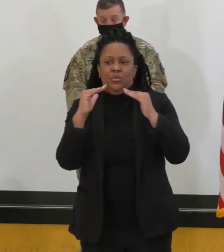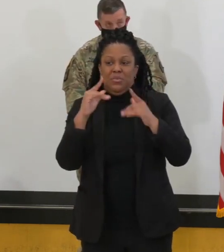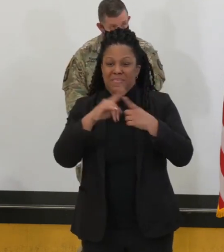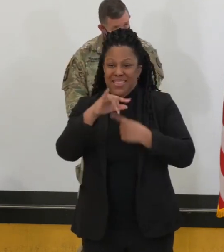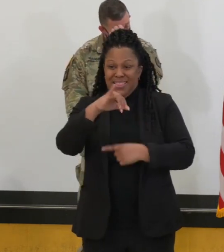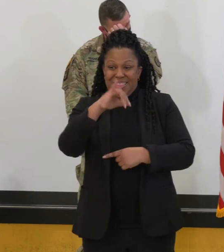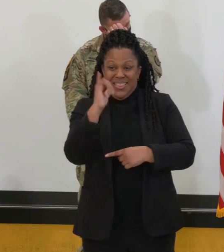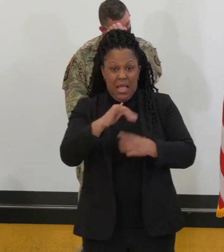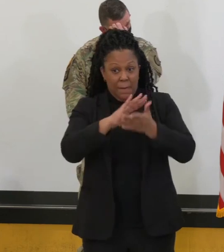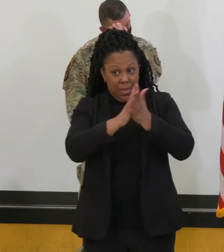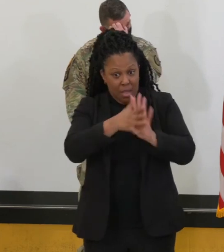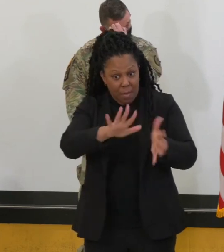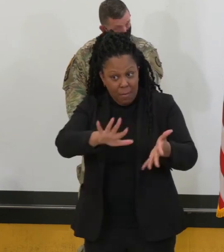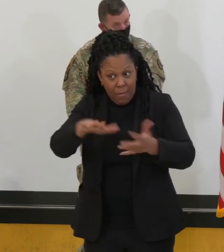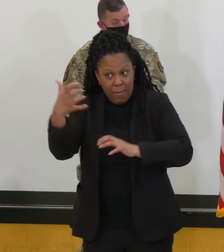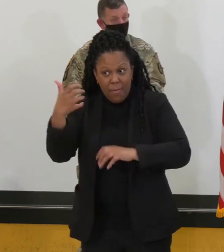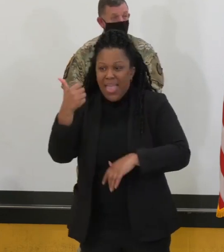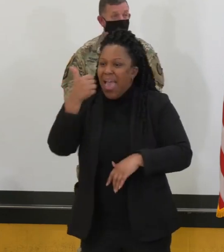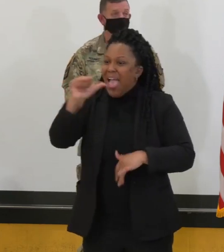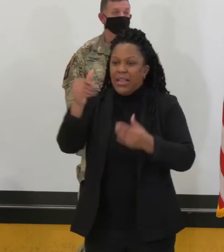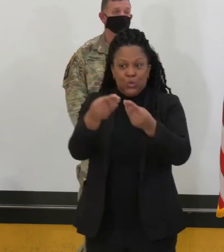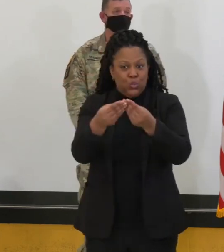that?